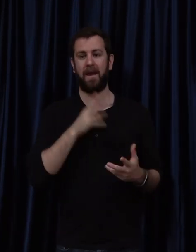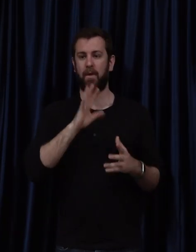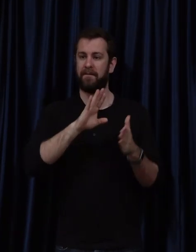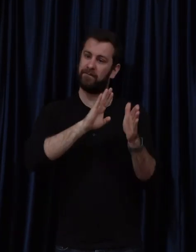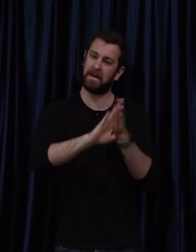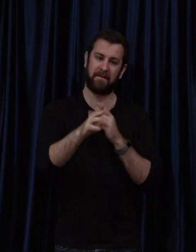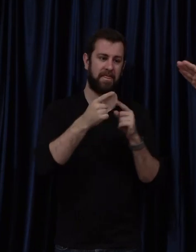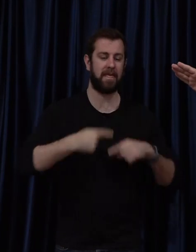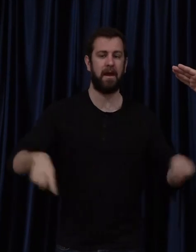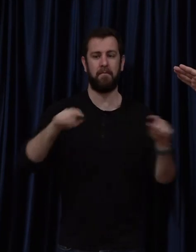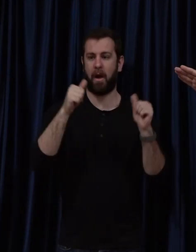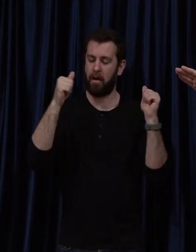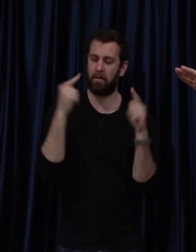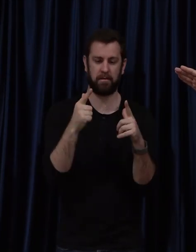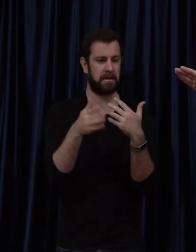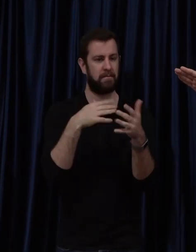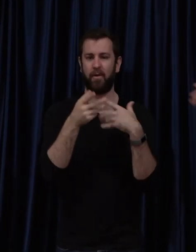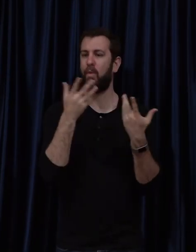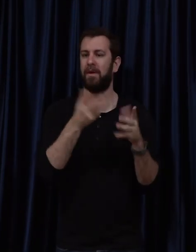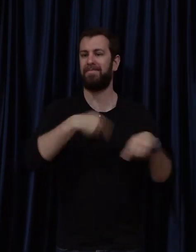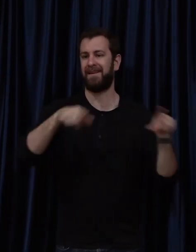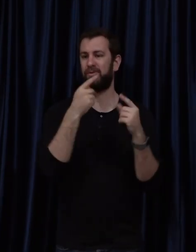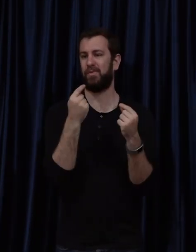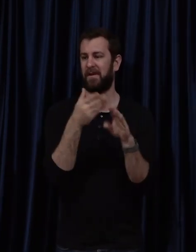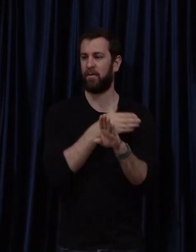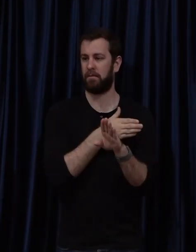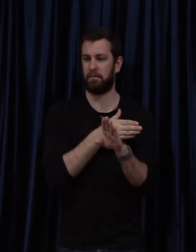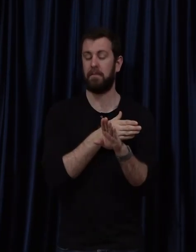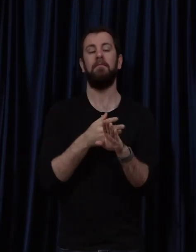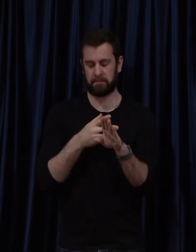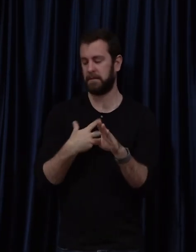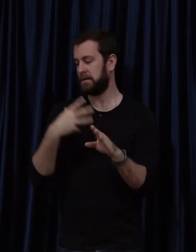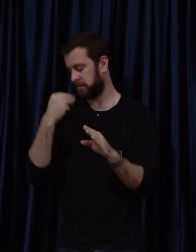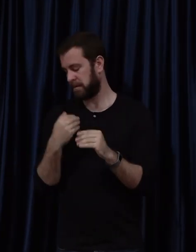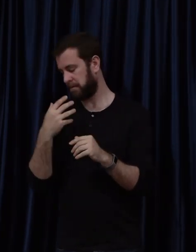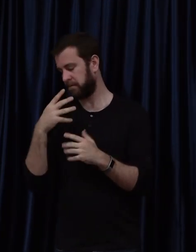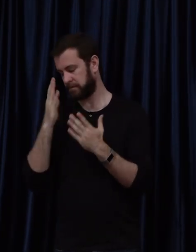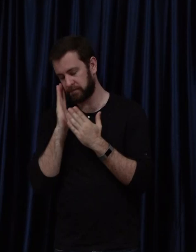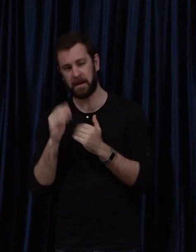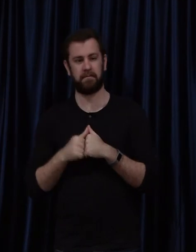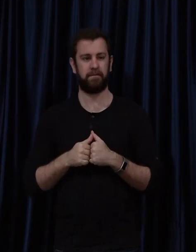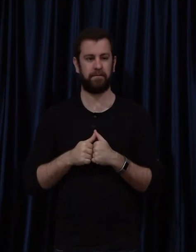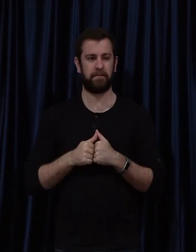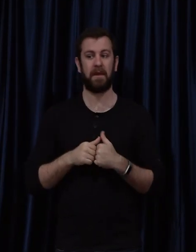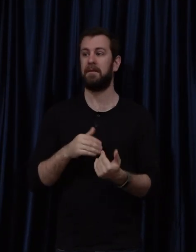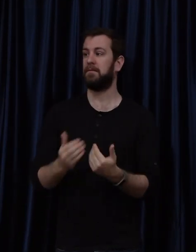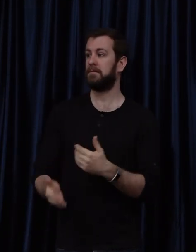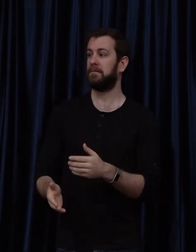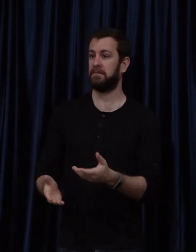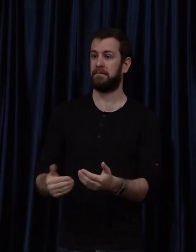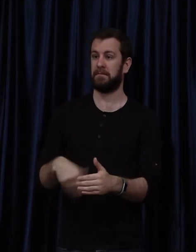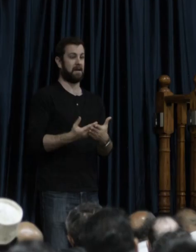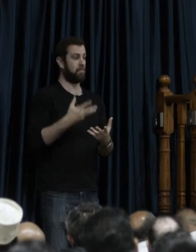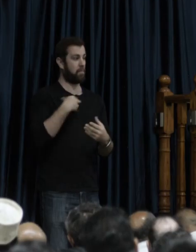them all unconditionally. And then he went to bed. The next morning when he came to the Prophet of Allah, the Prophet said,